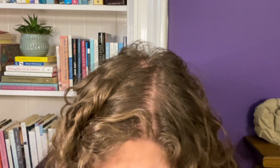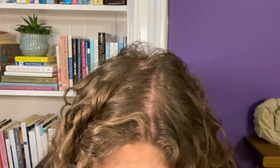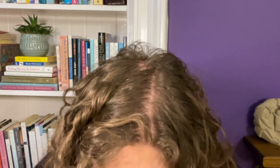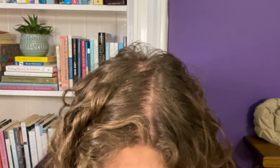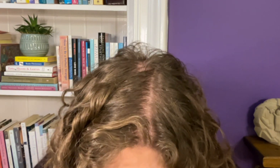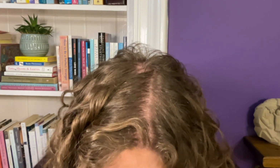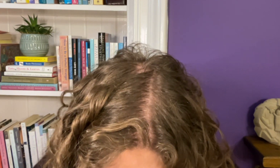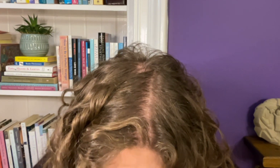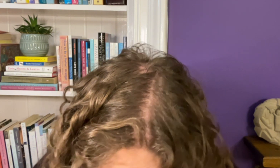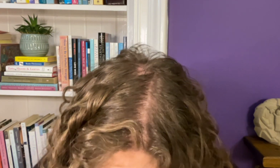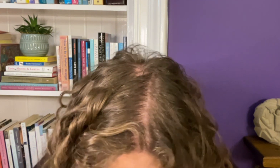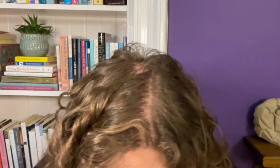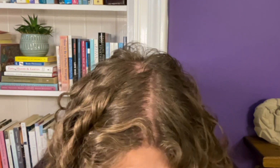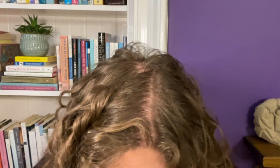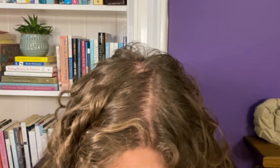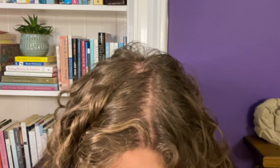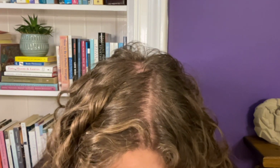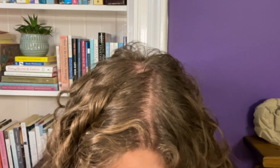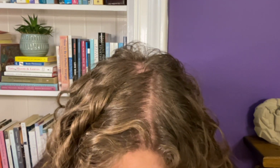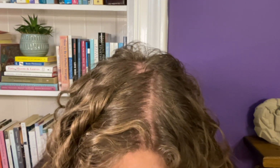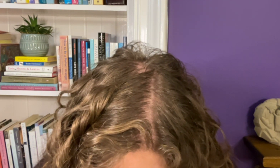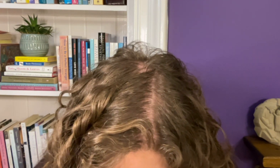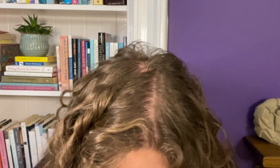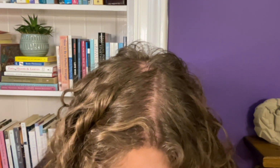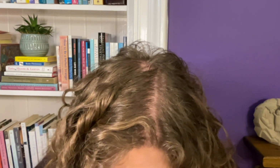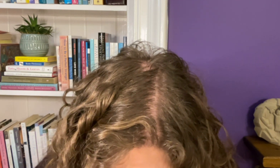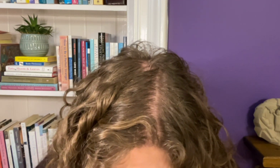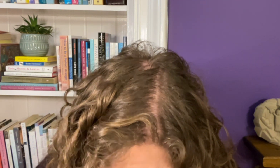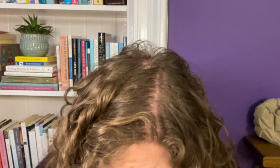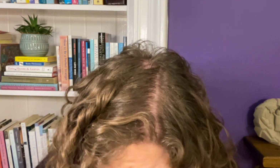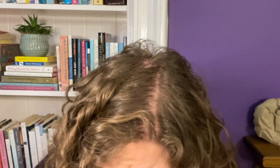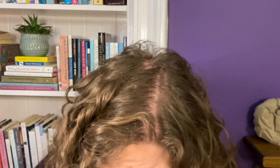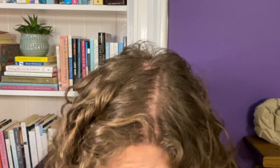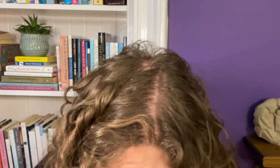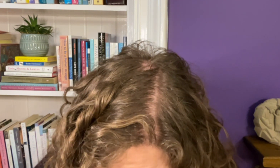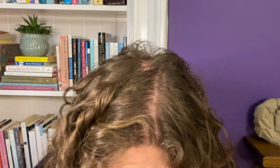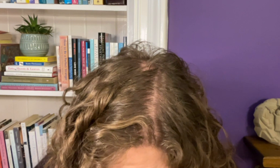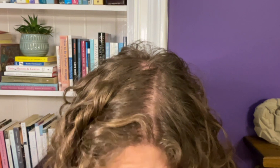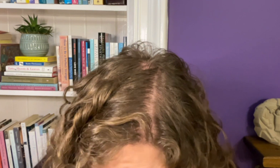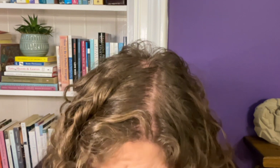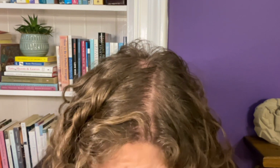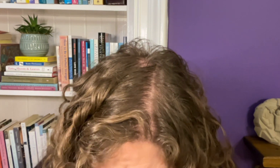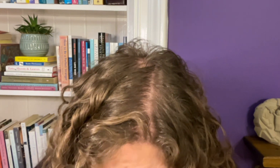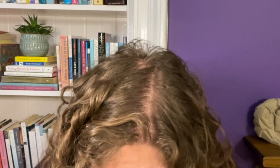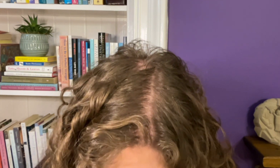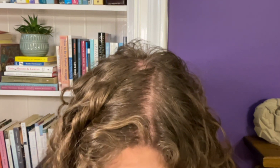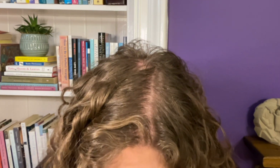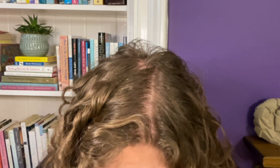present situation is not forever, that your breath will always have the last word.